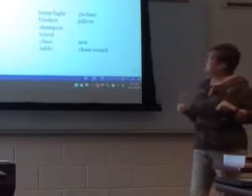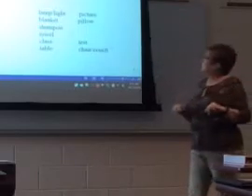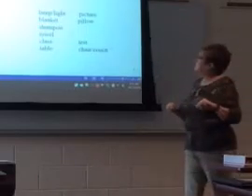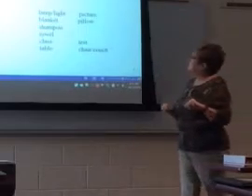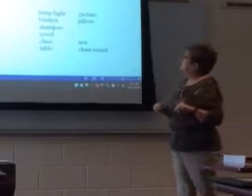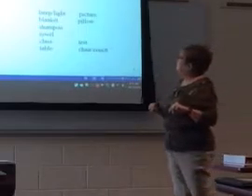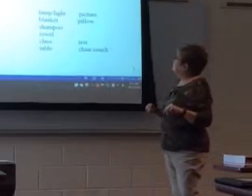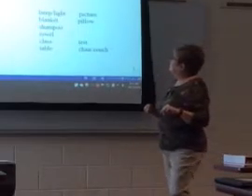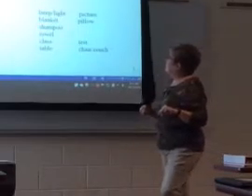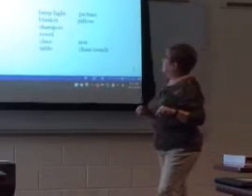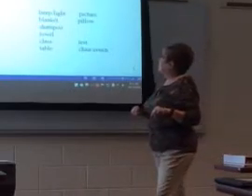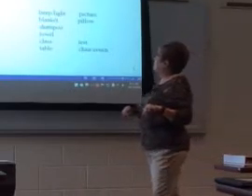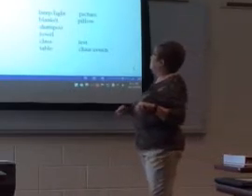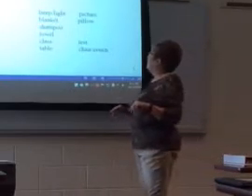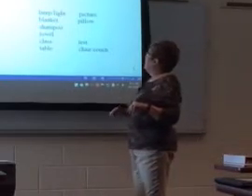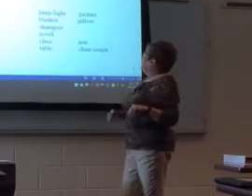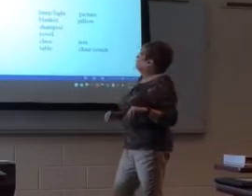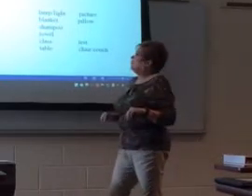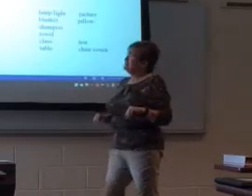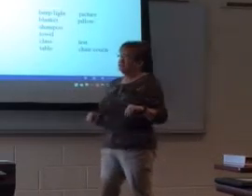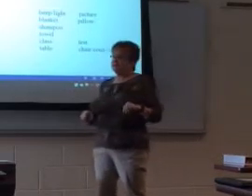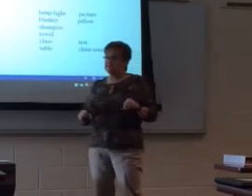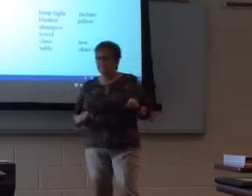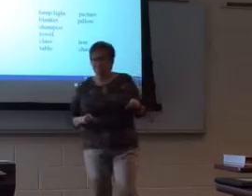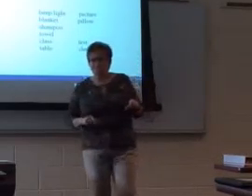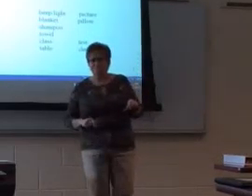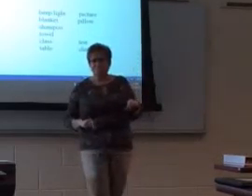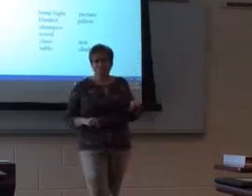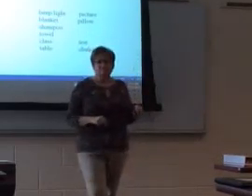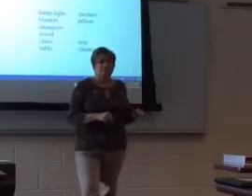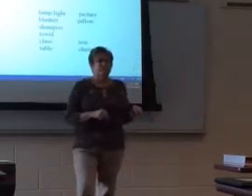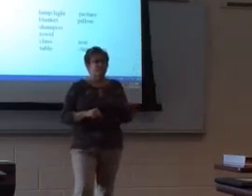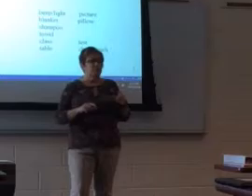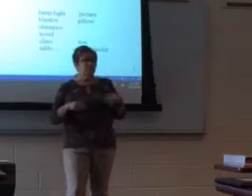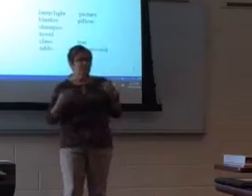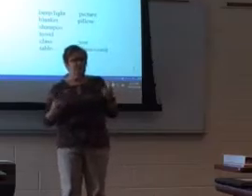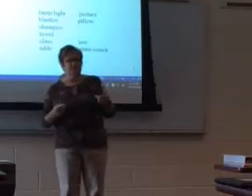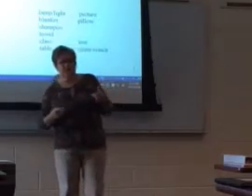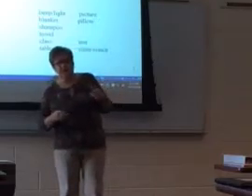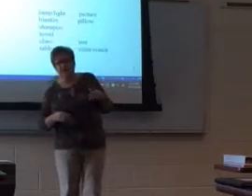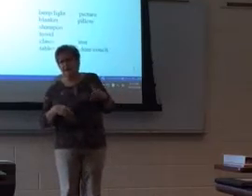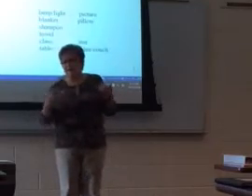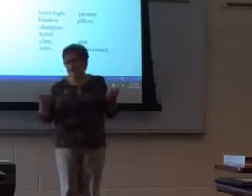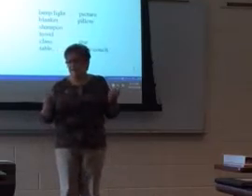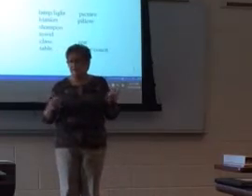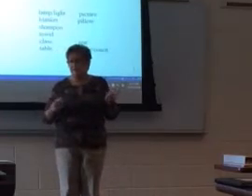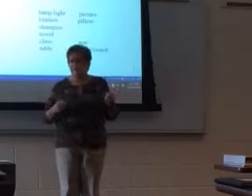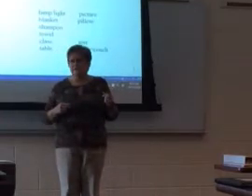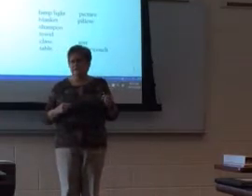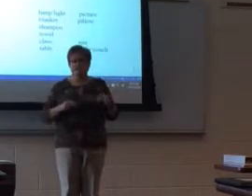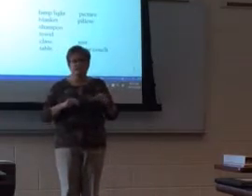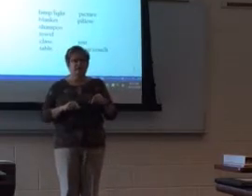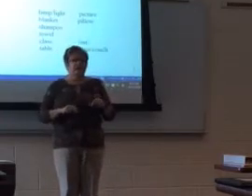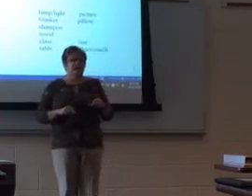reindeer. All right, present. And we're talking about a gift, a present.